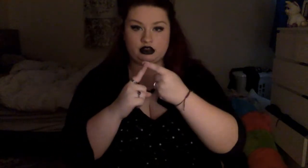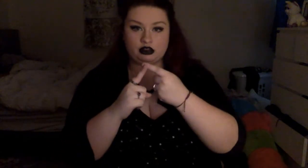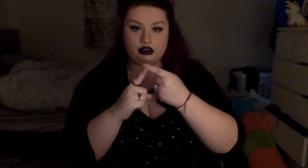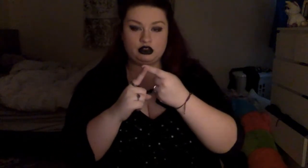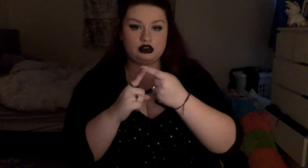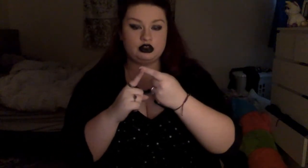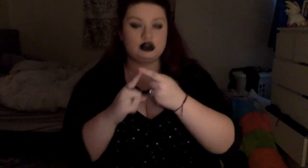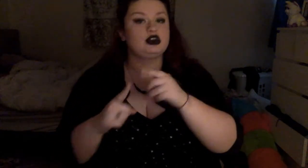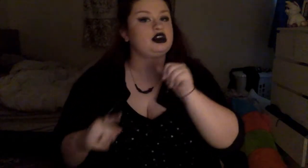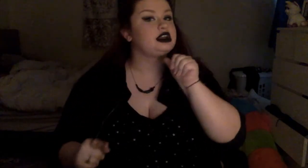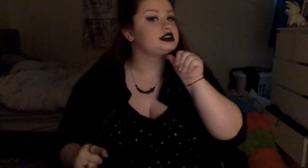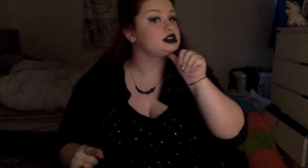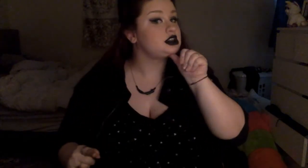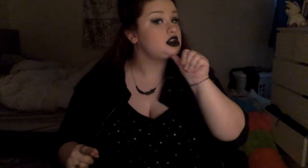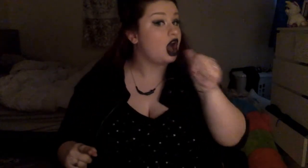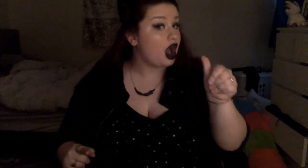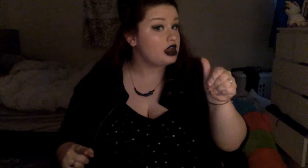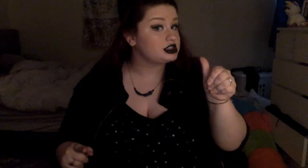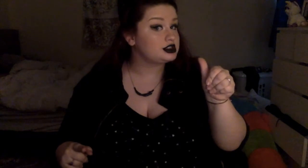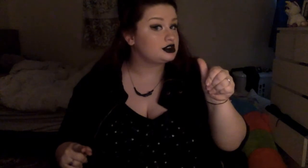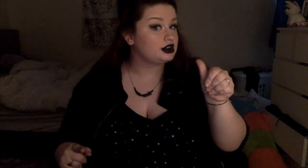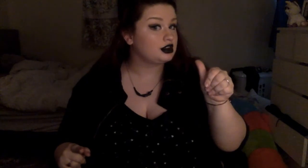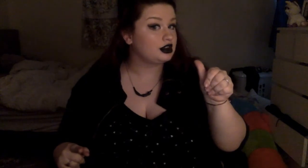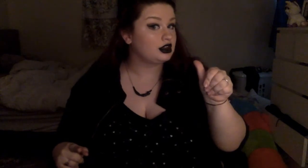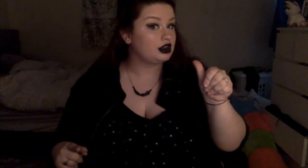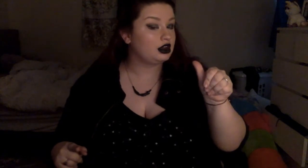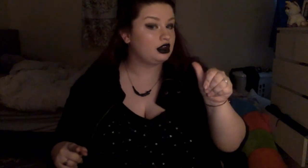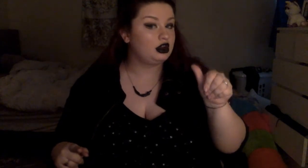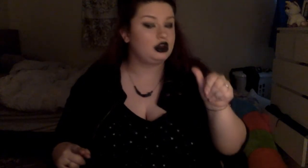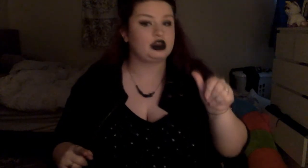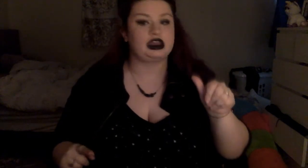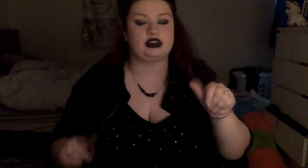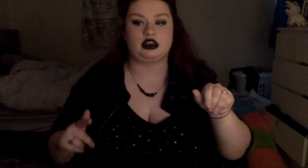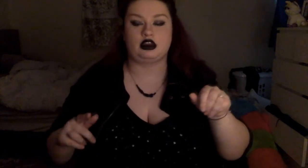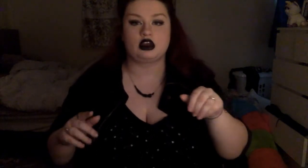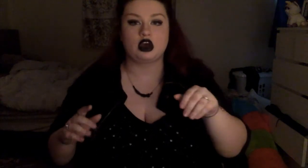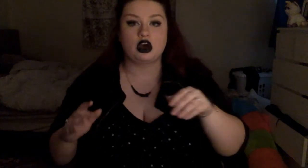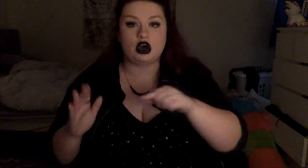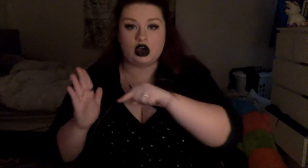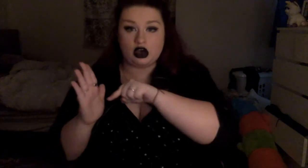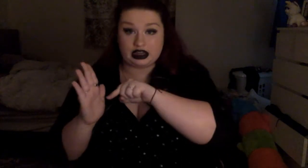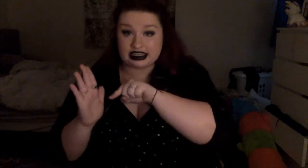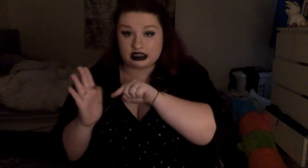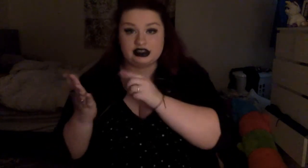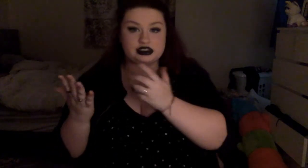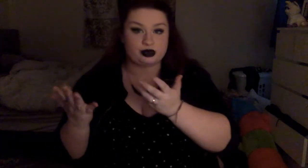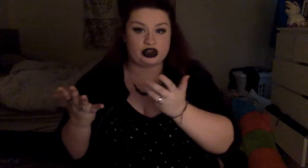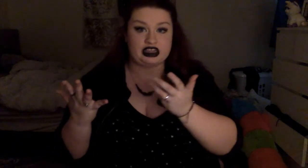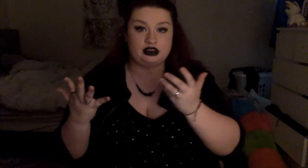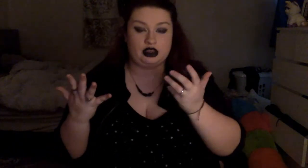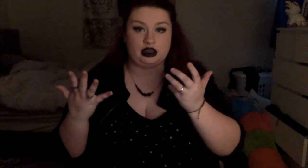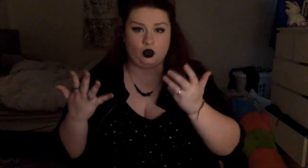until it's not. And then on a killing spree in